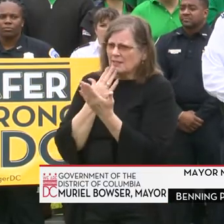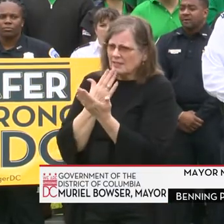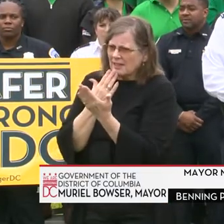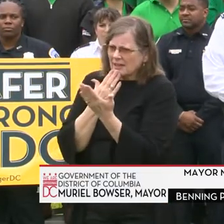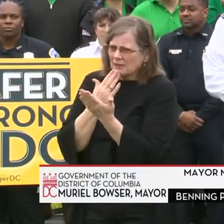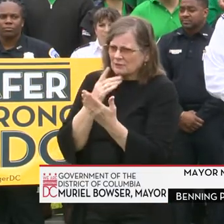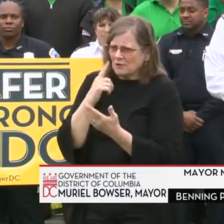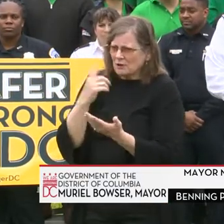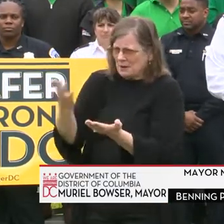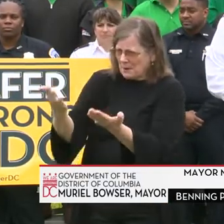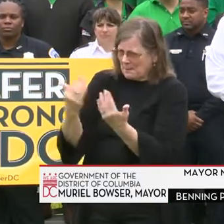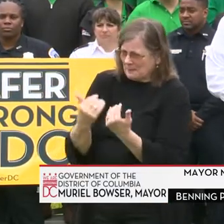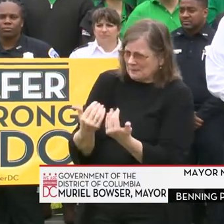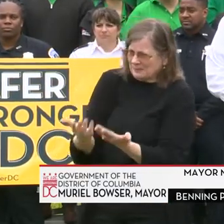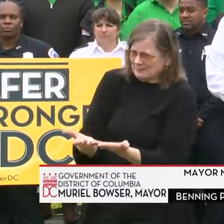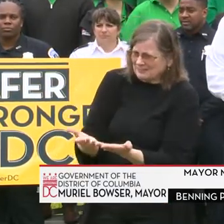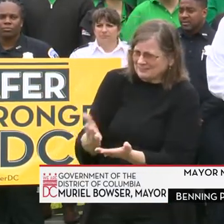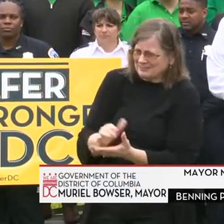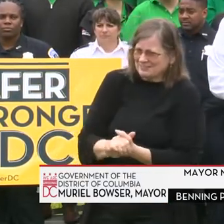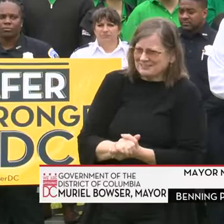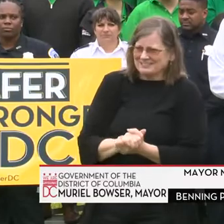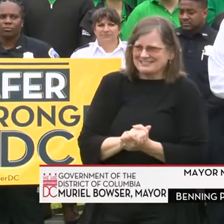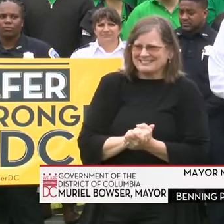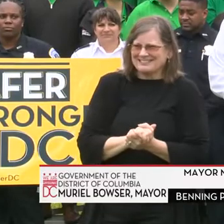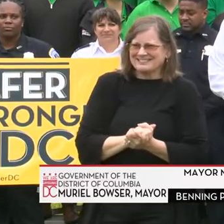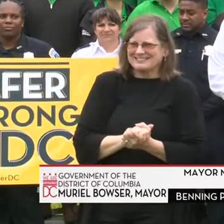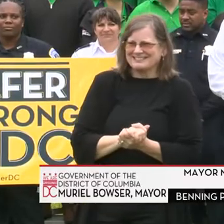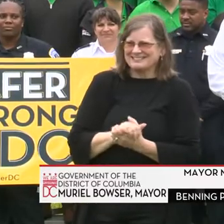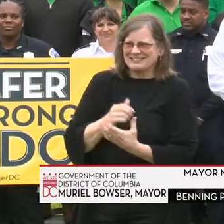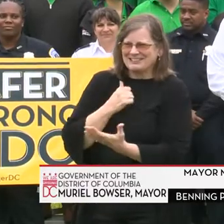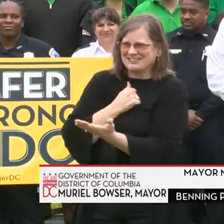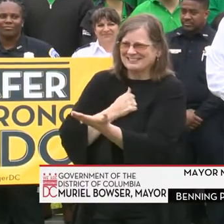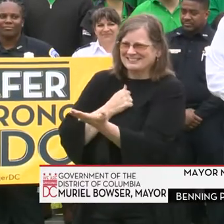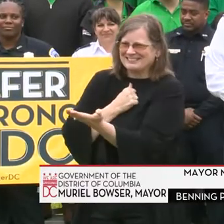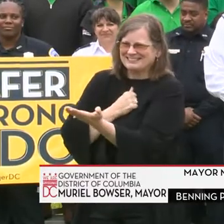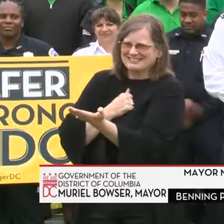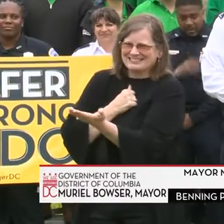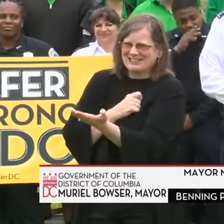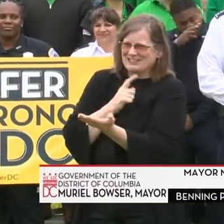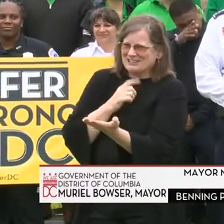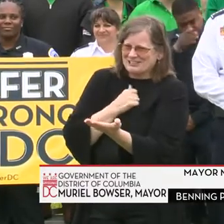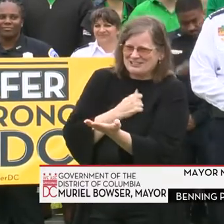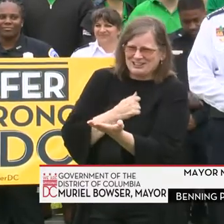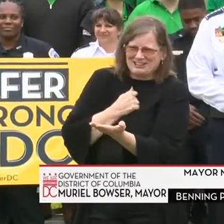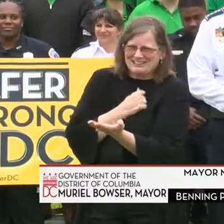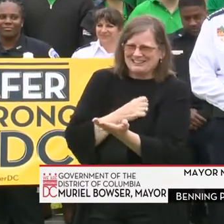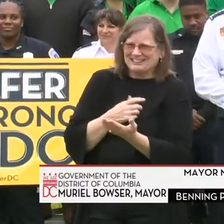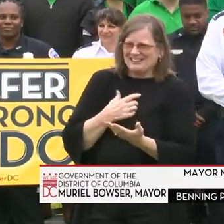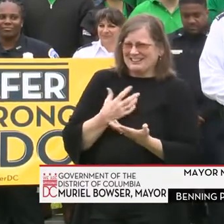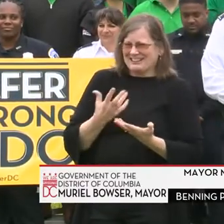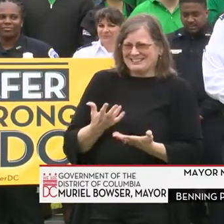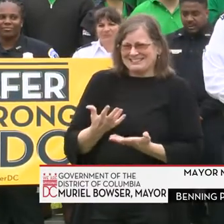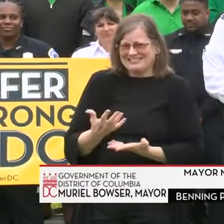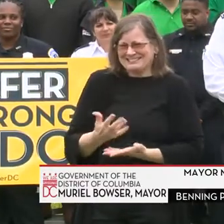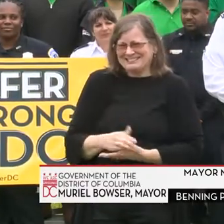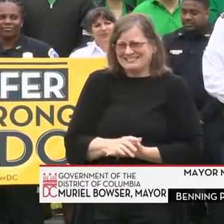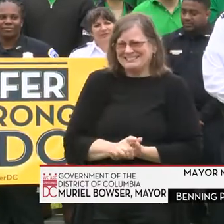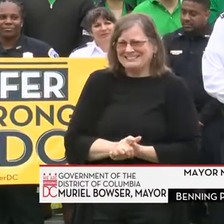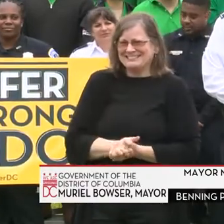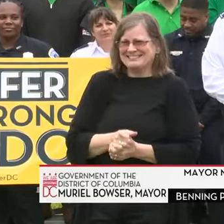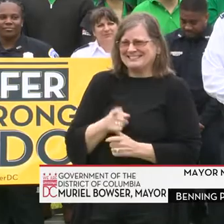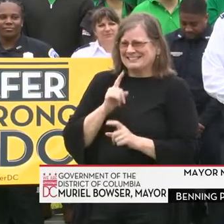here. Thank you. I'm sorry you I'm so sorry. I lost your question and my train of thought.